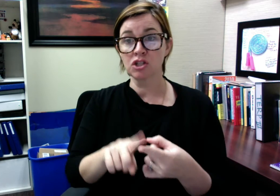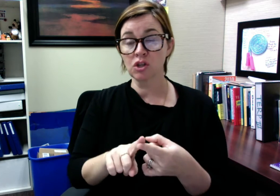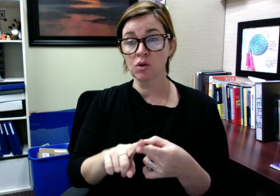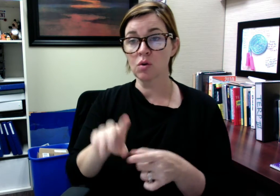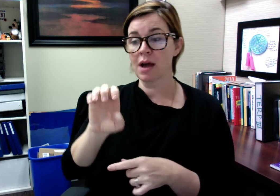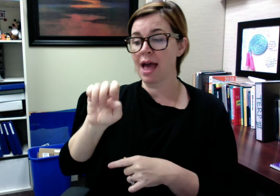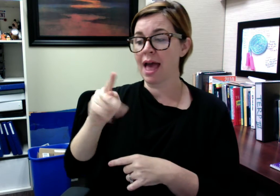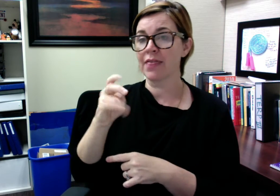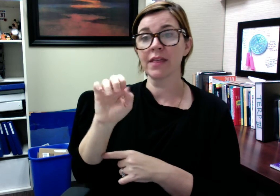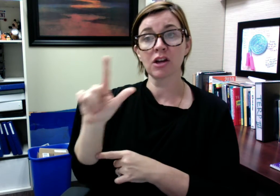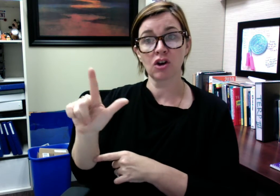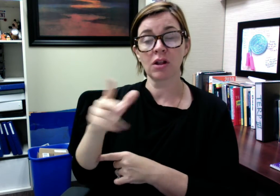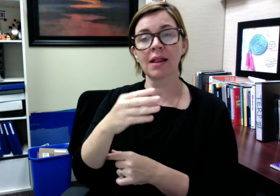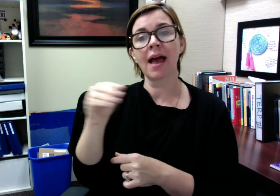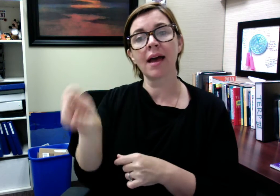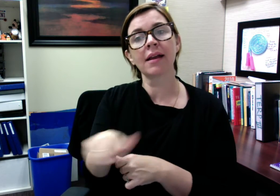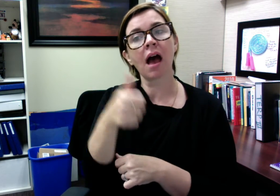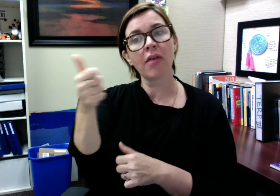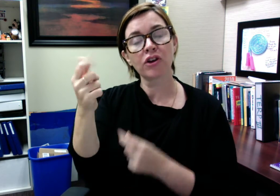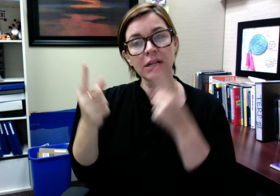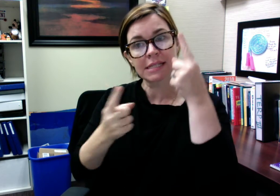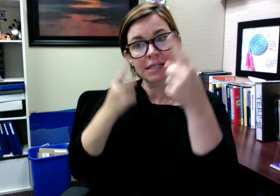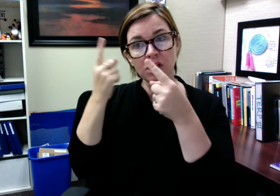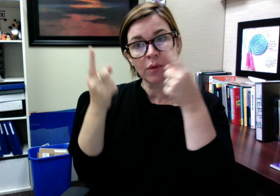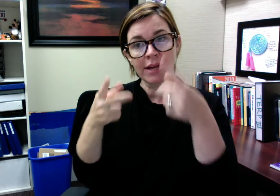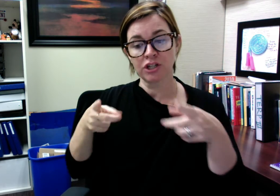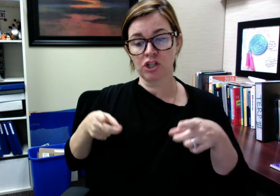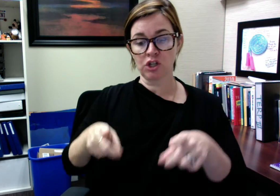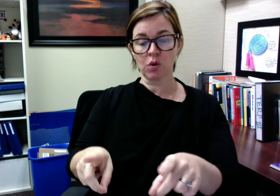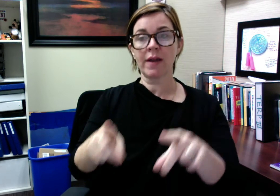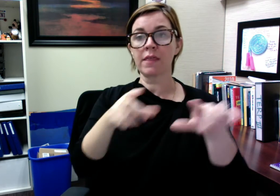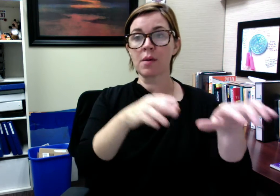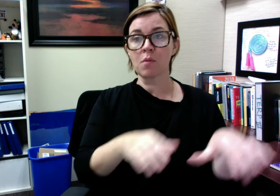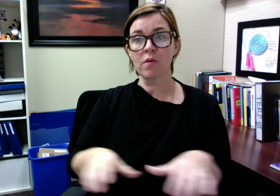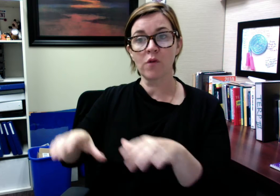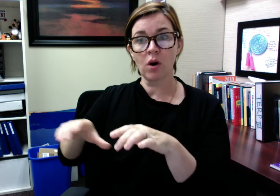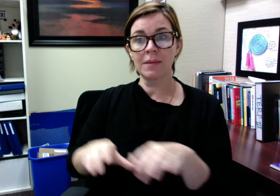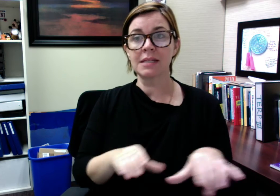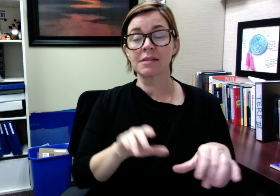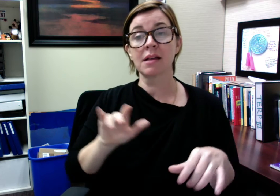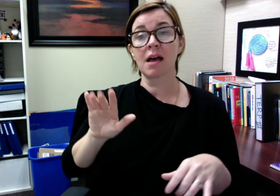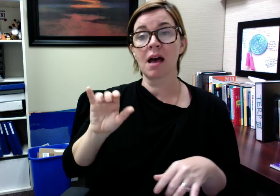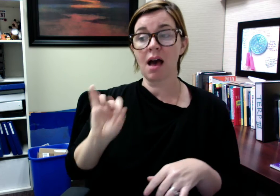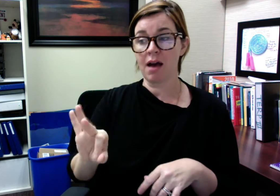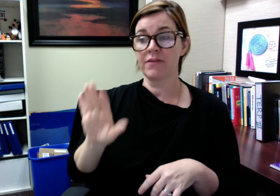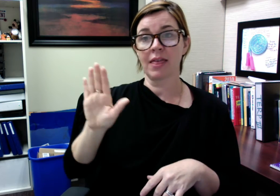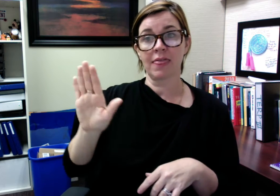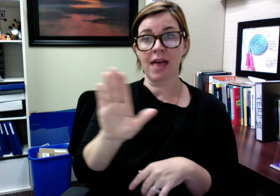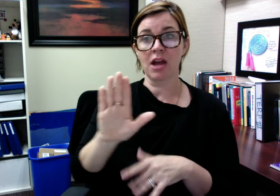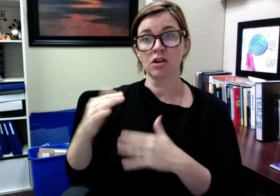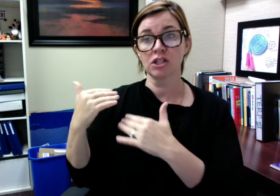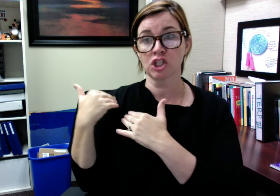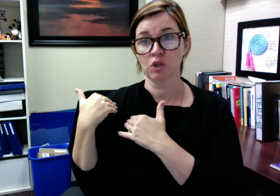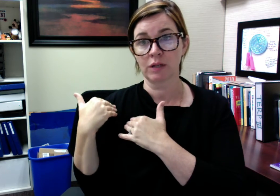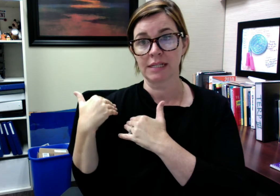considerations in the performance of their duties. standards of practice